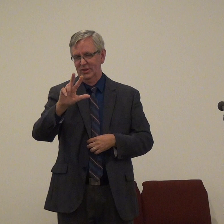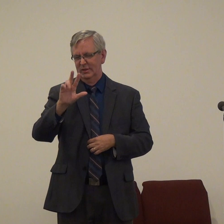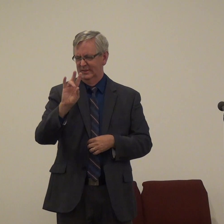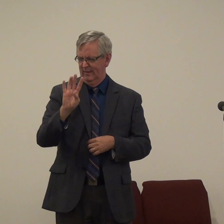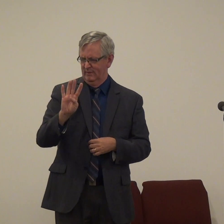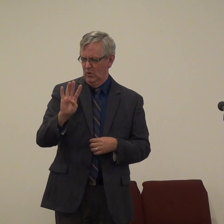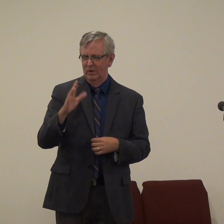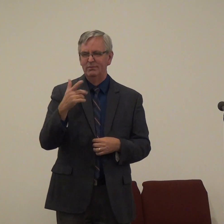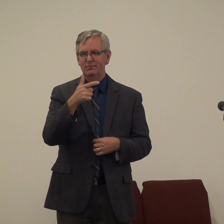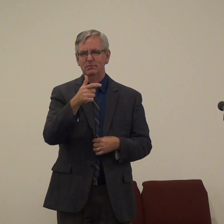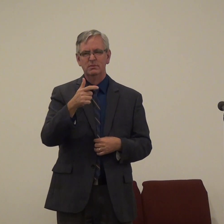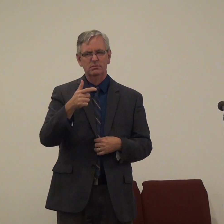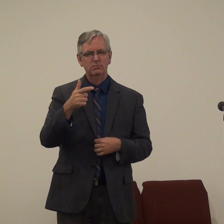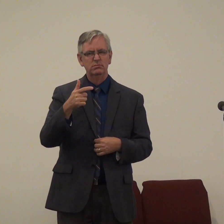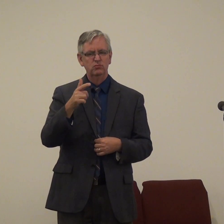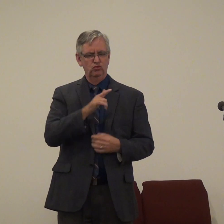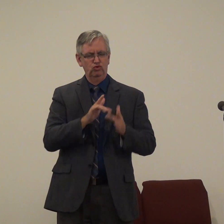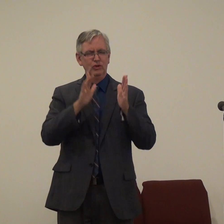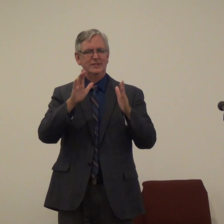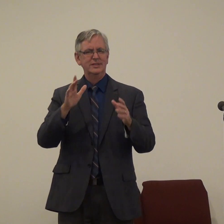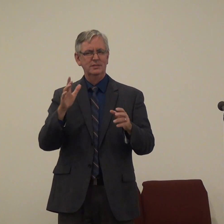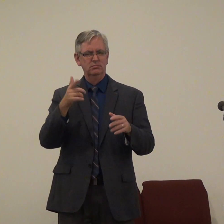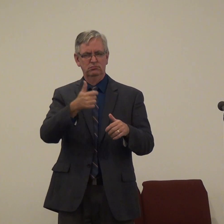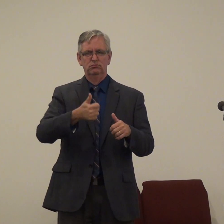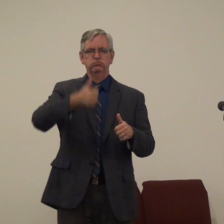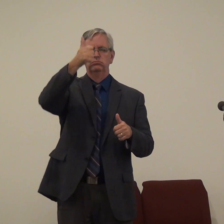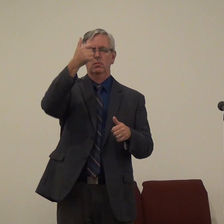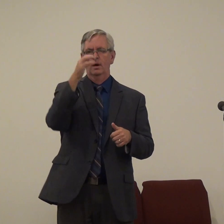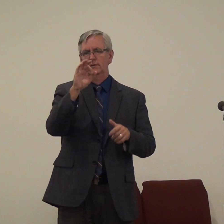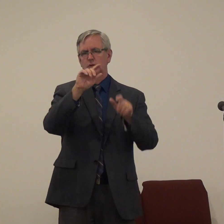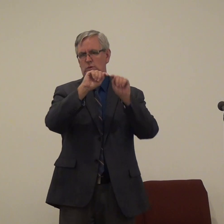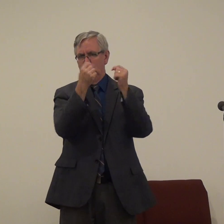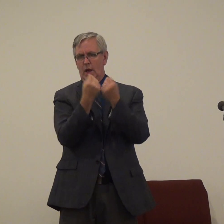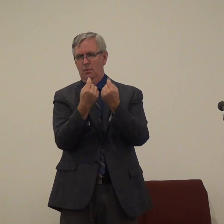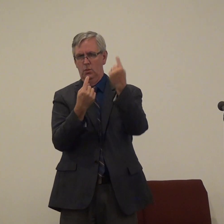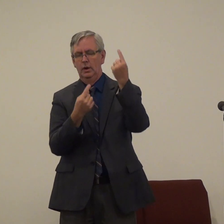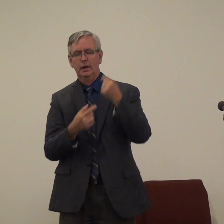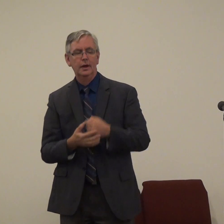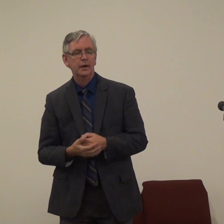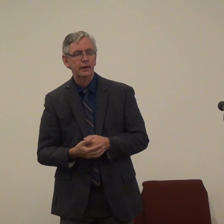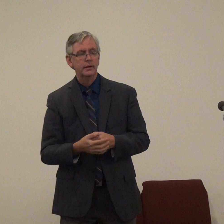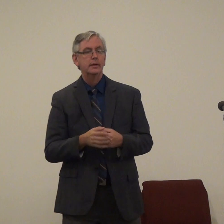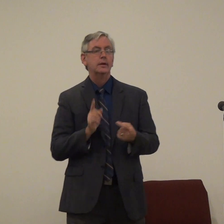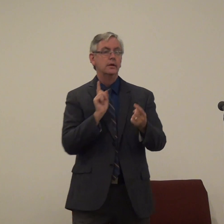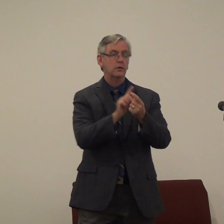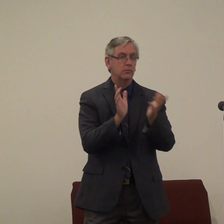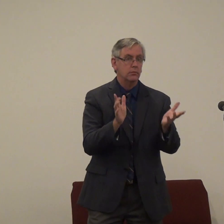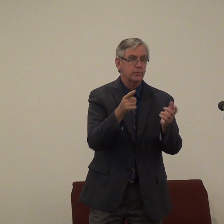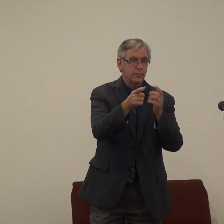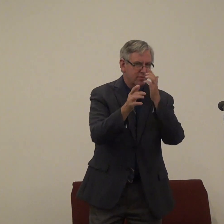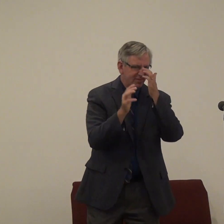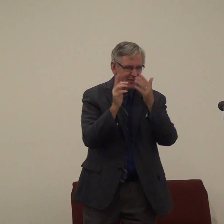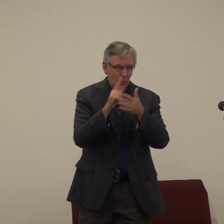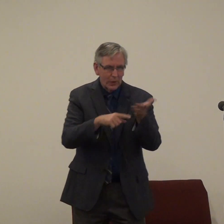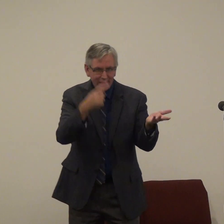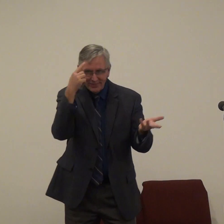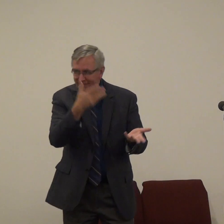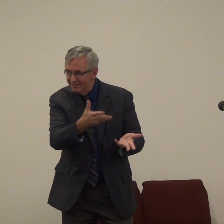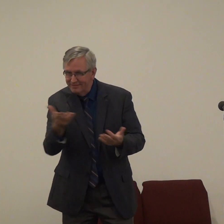DK, one of the chiefs. He's a Christian. He's a chief of one of the tribes there. And she